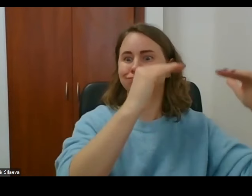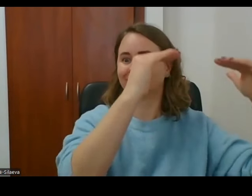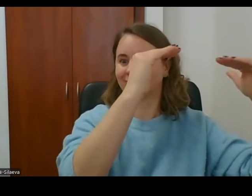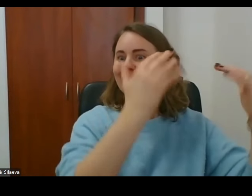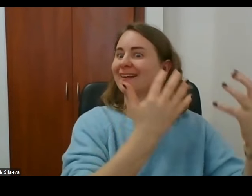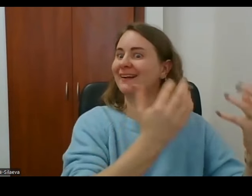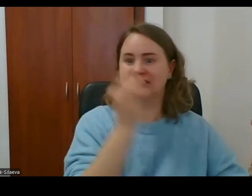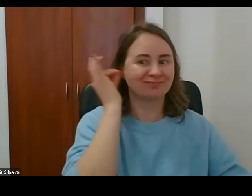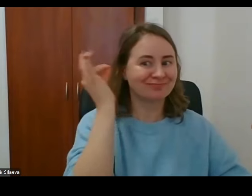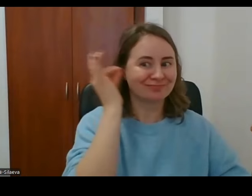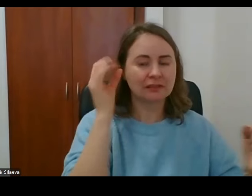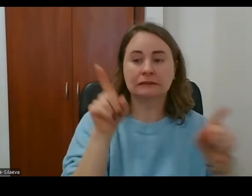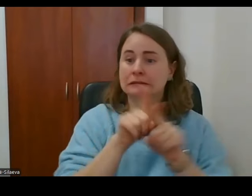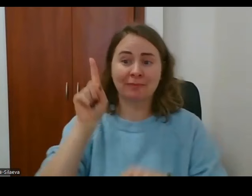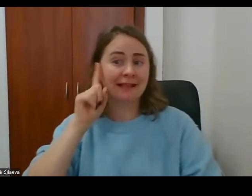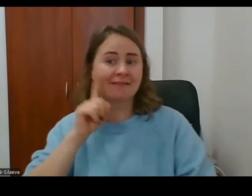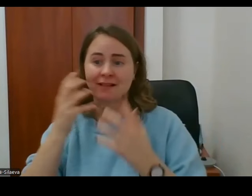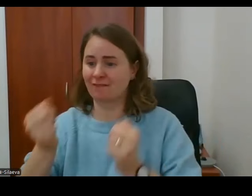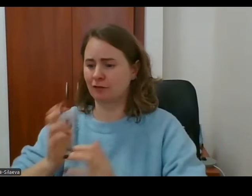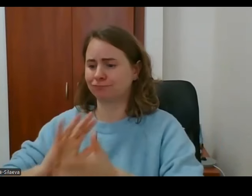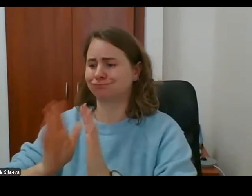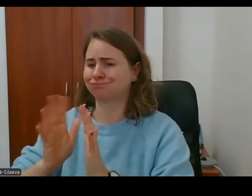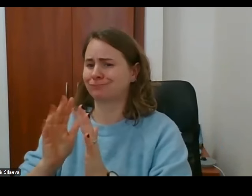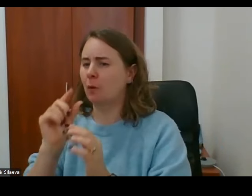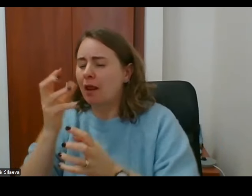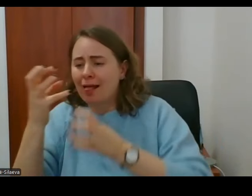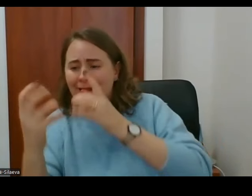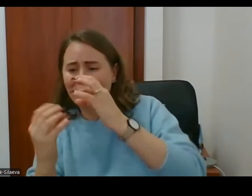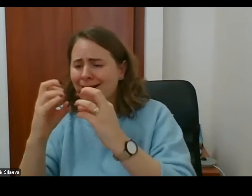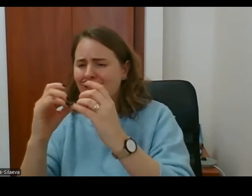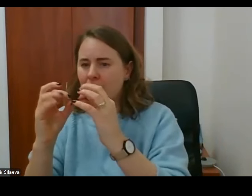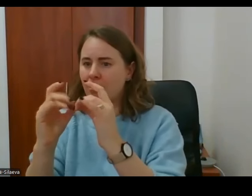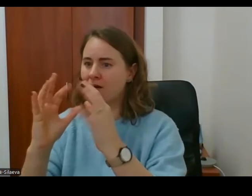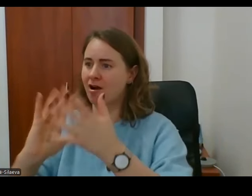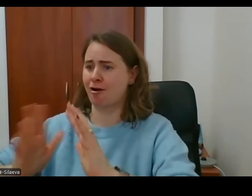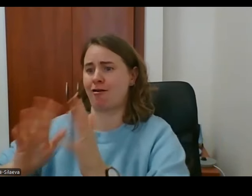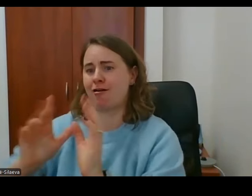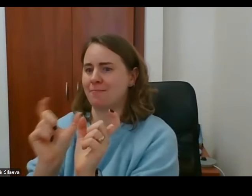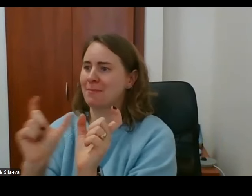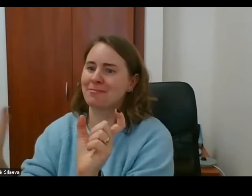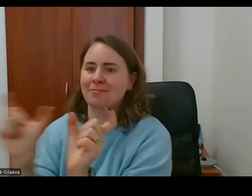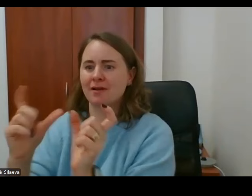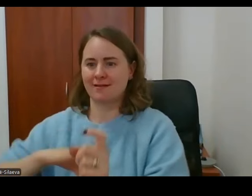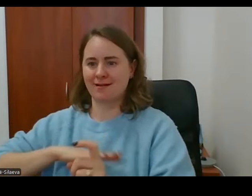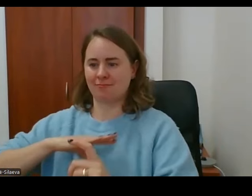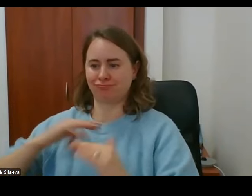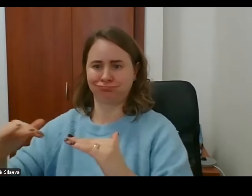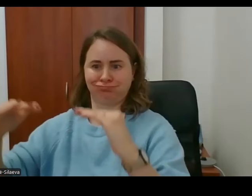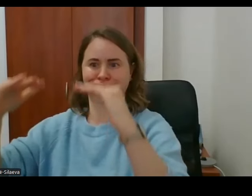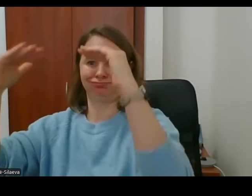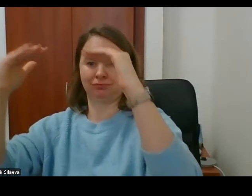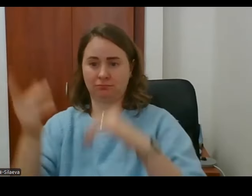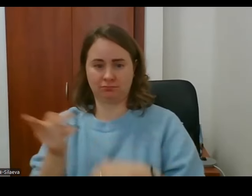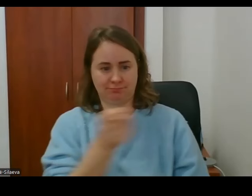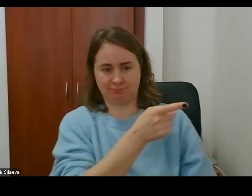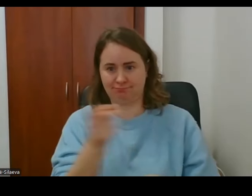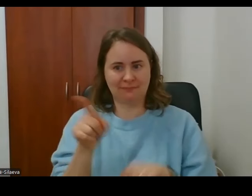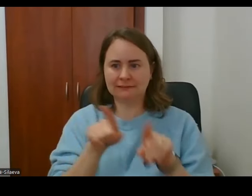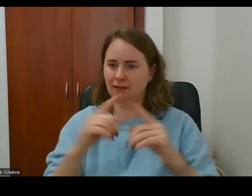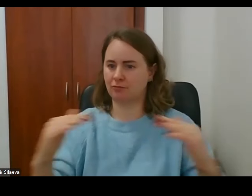when they collect the vocabulary, they can actually have this bank of words. So this way, they collect